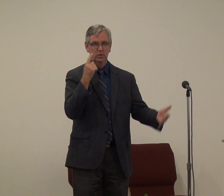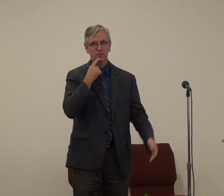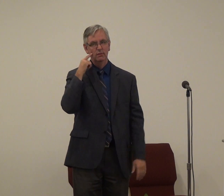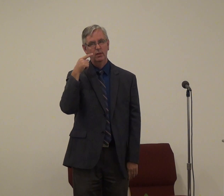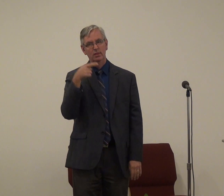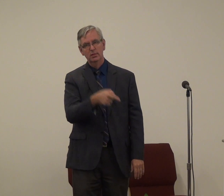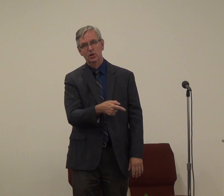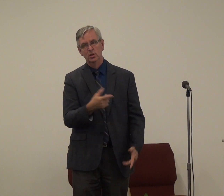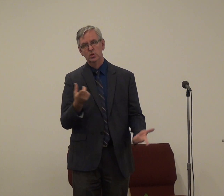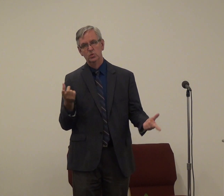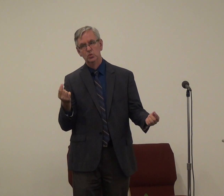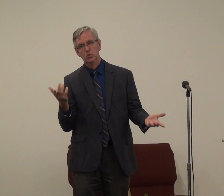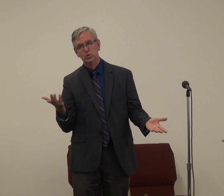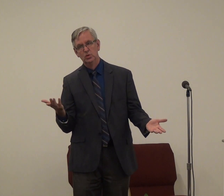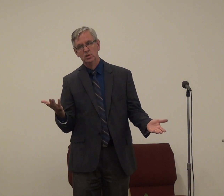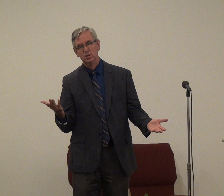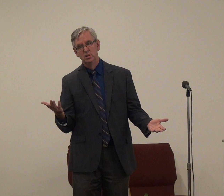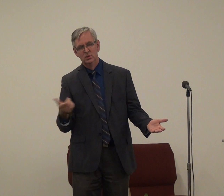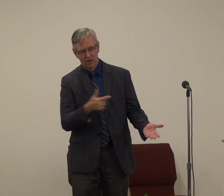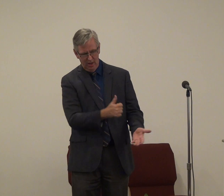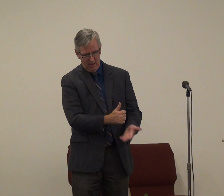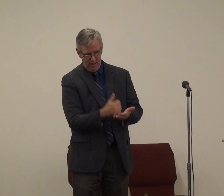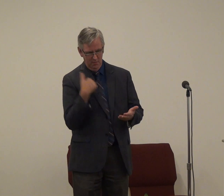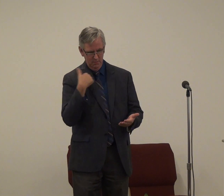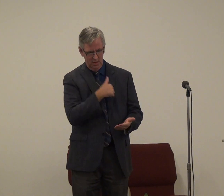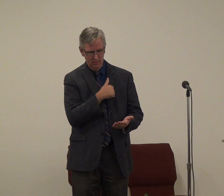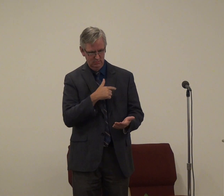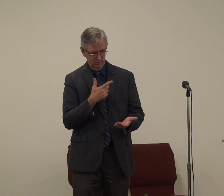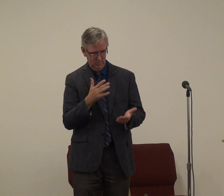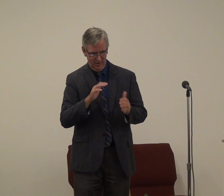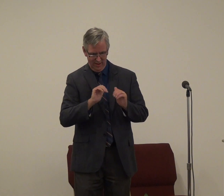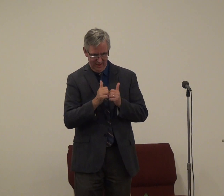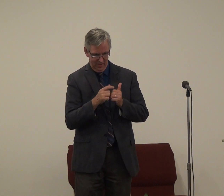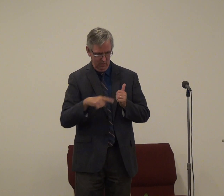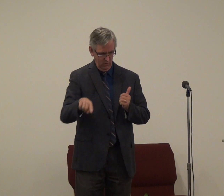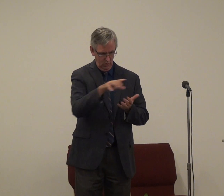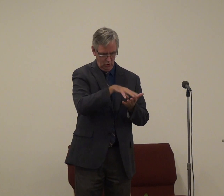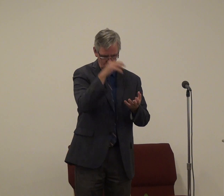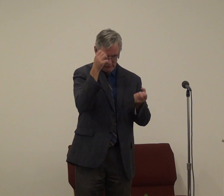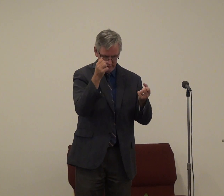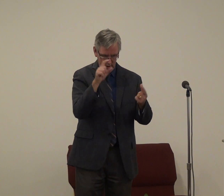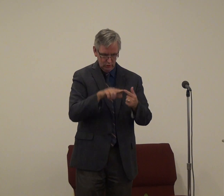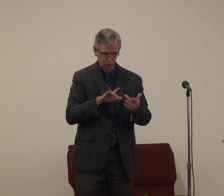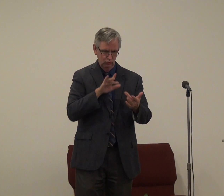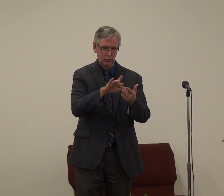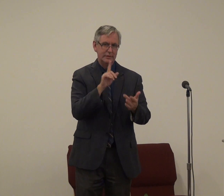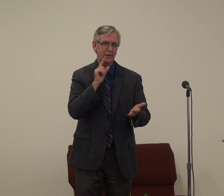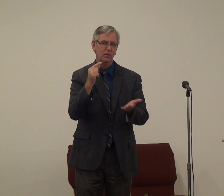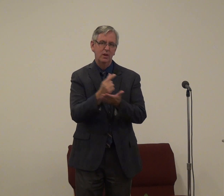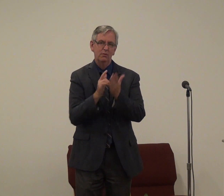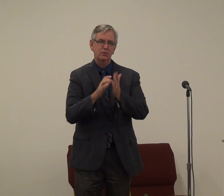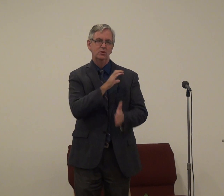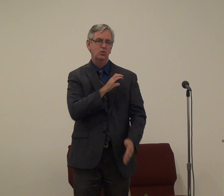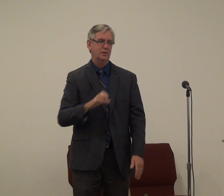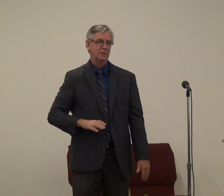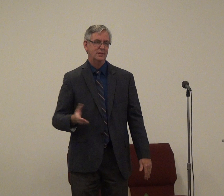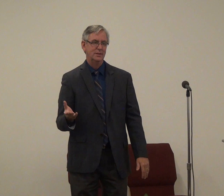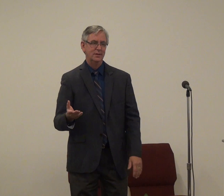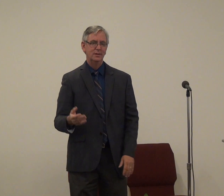churches have ever reached the deaf. Could you come and help us? can you teach us some sign language so we can learn how to